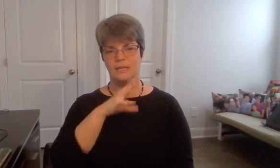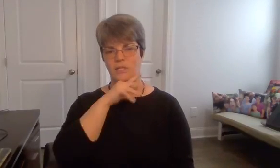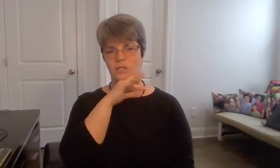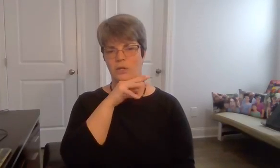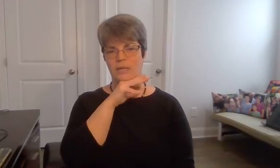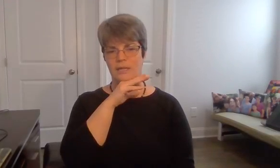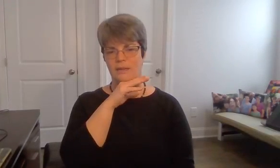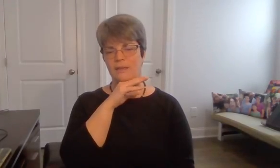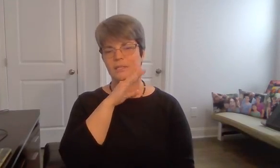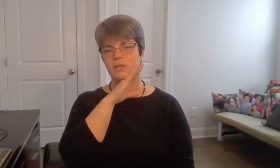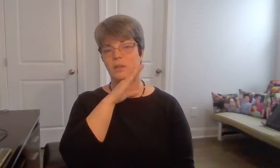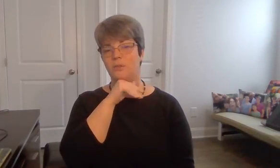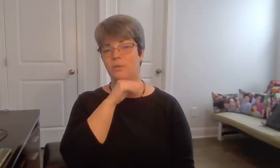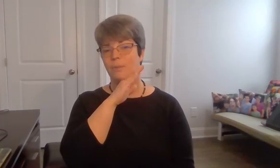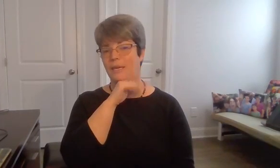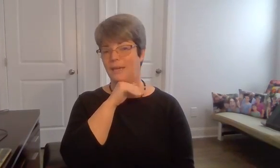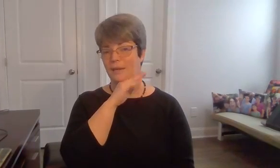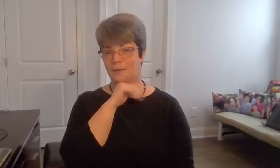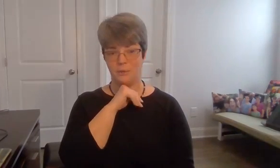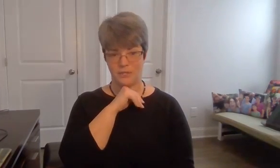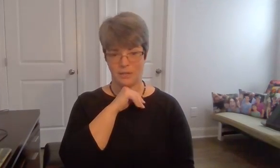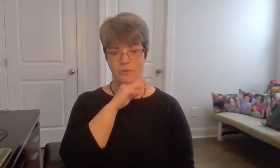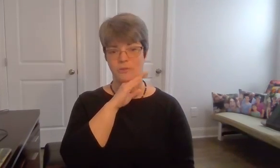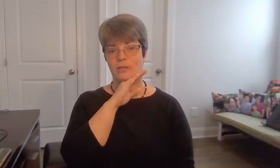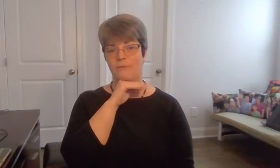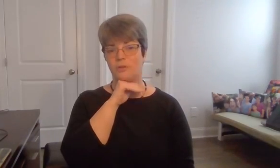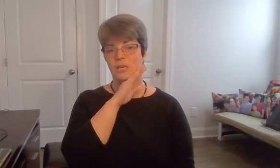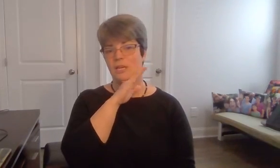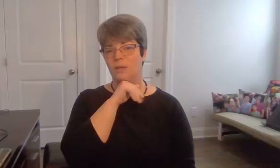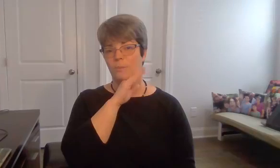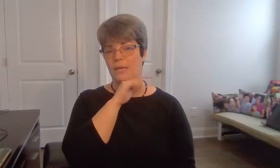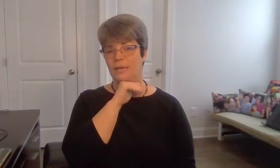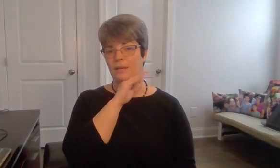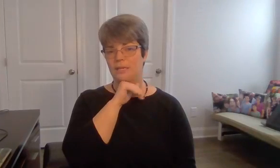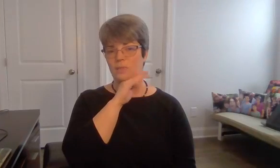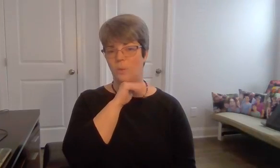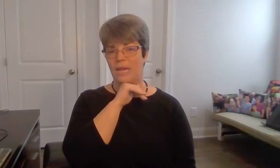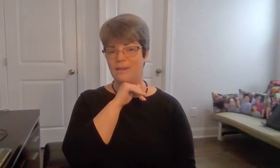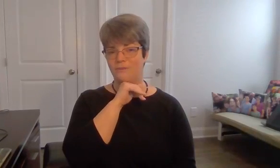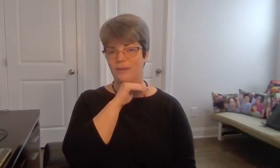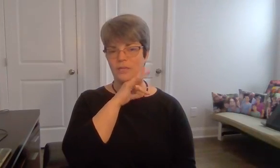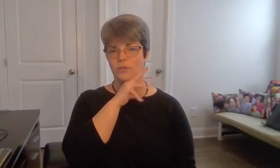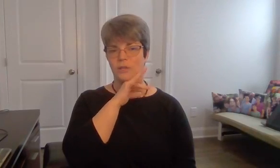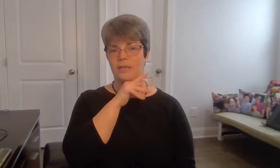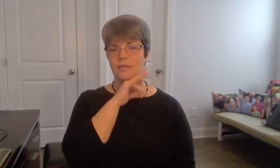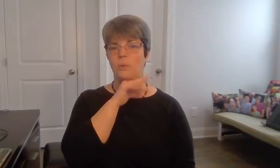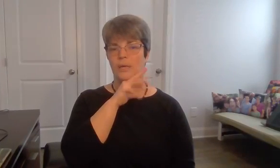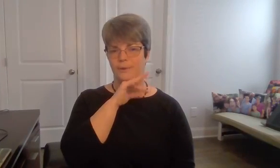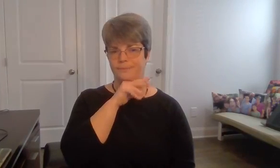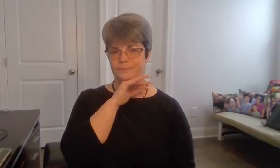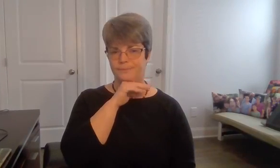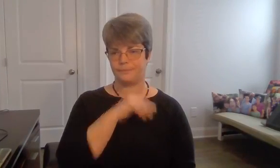clean. Dirty is close to pig. I don't know which sign came first. Pig is a wave and dirty is a wiggle.